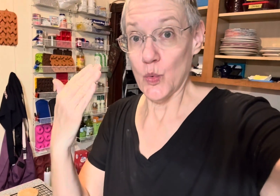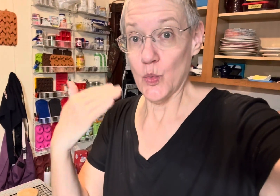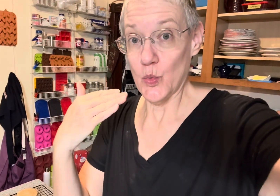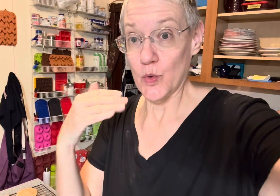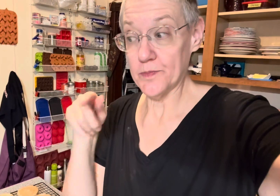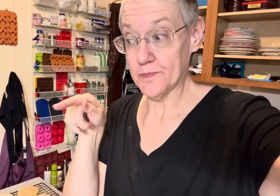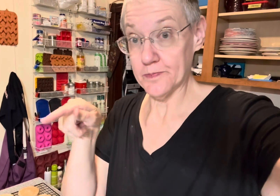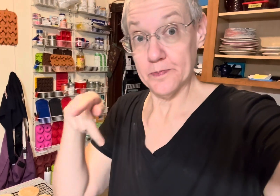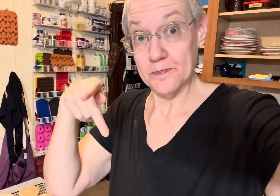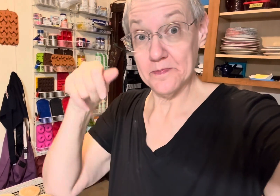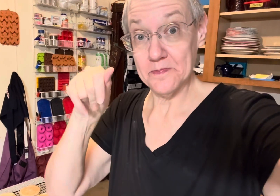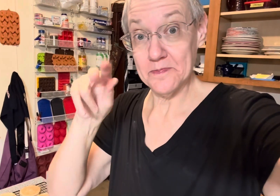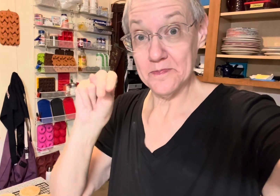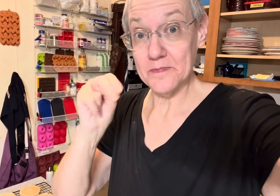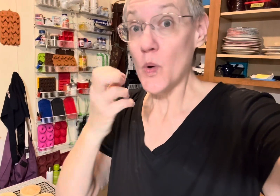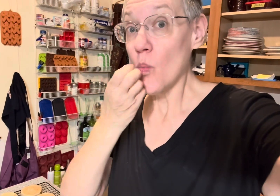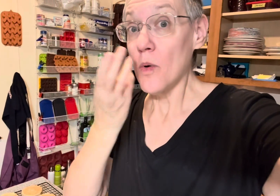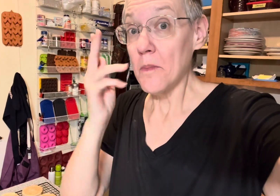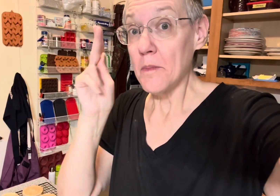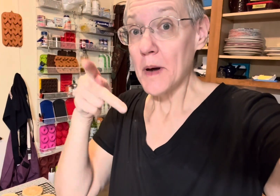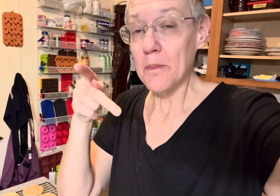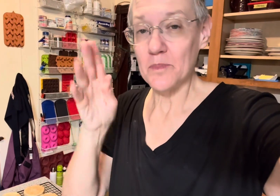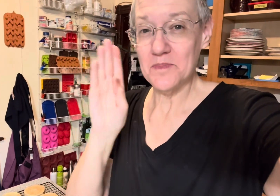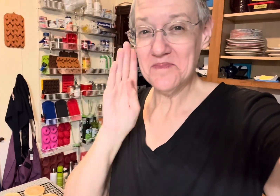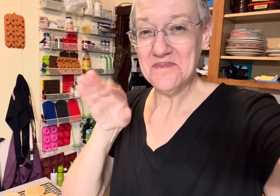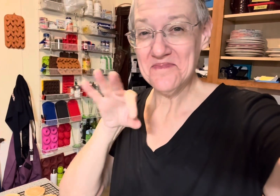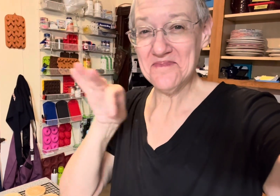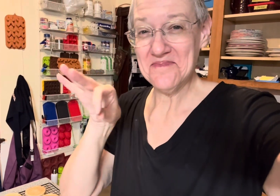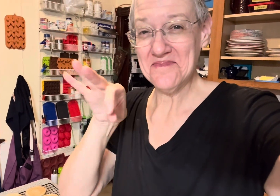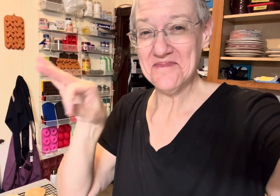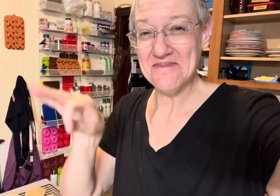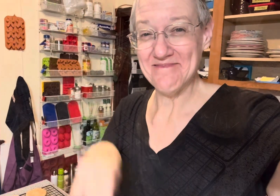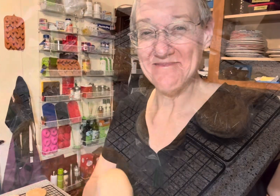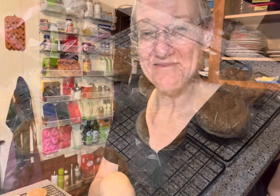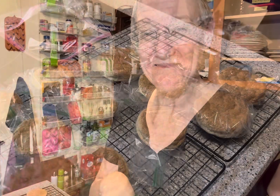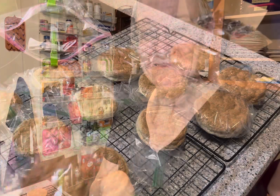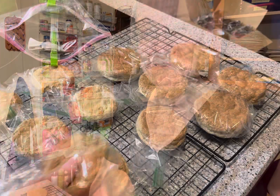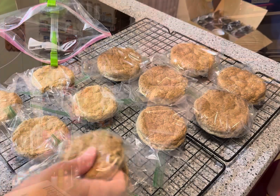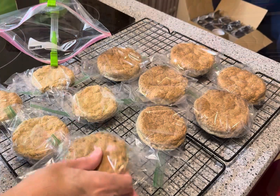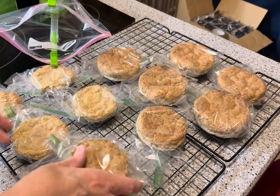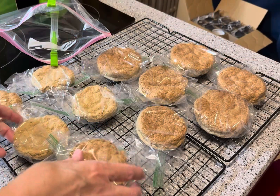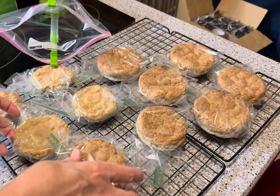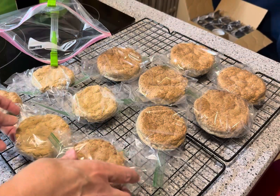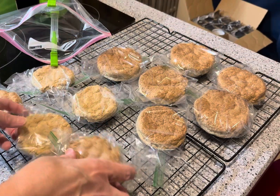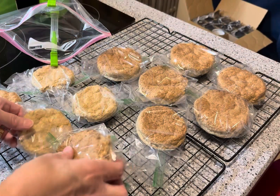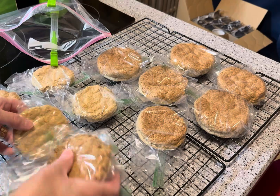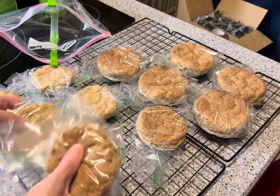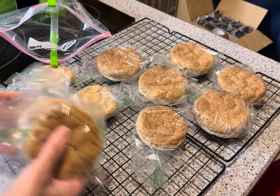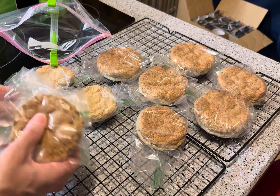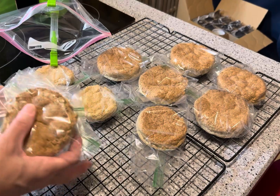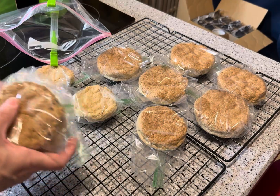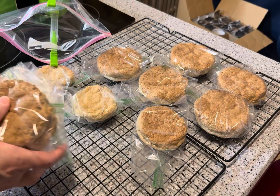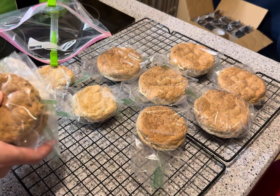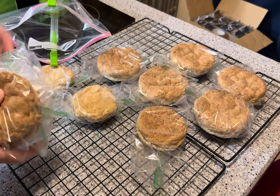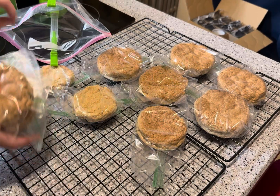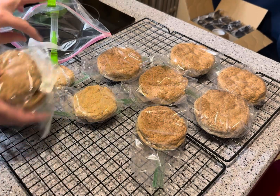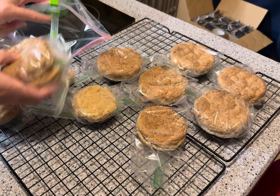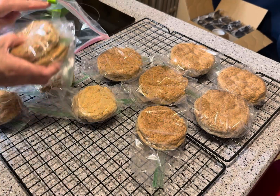These are cool. And while the pancake pan warms up, let's get these into baggies.